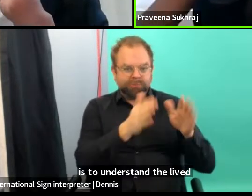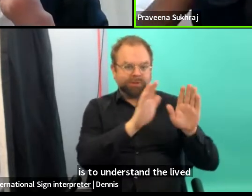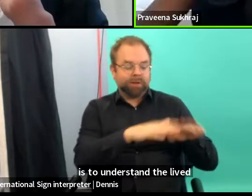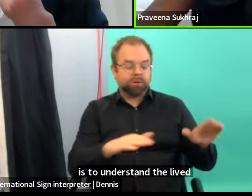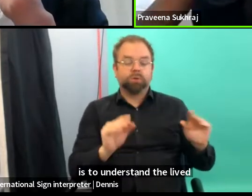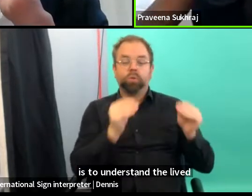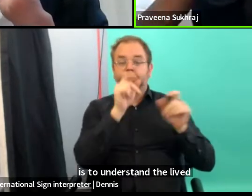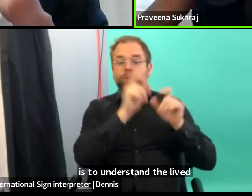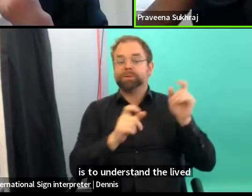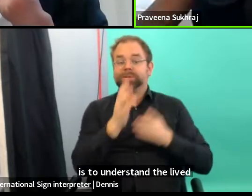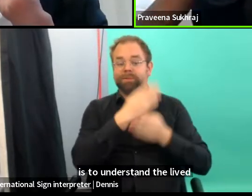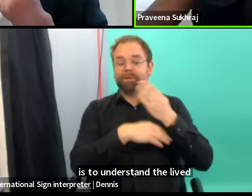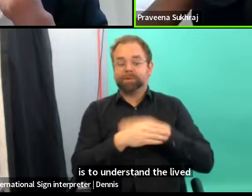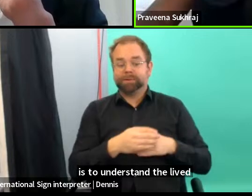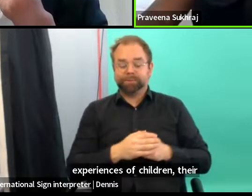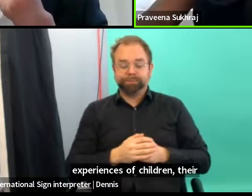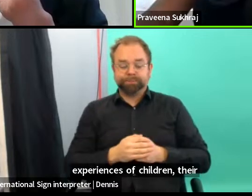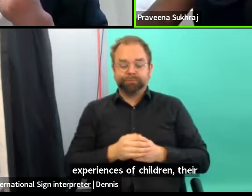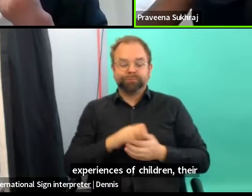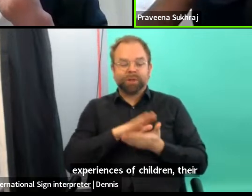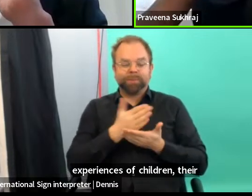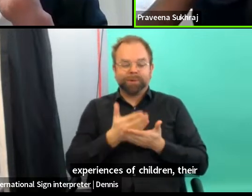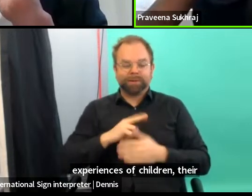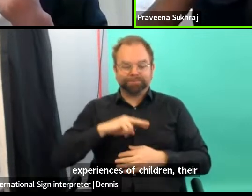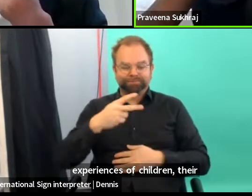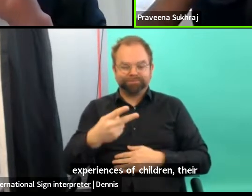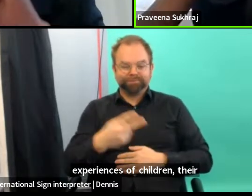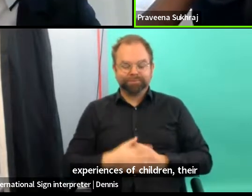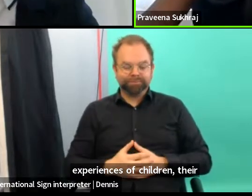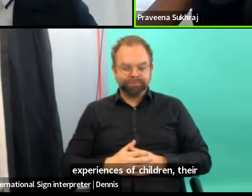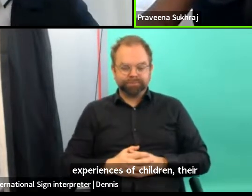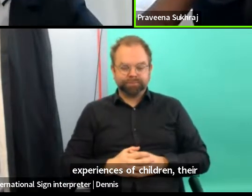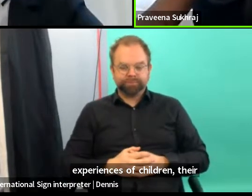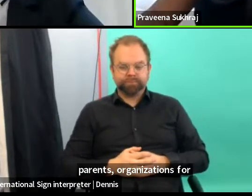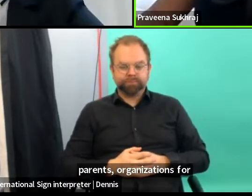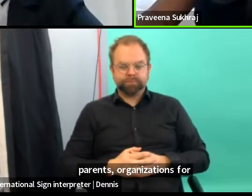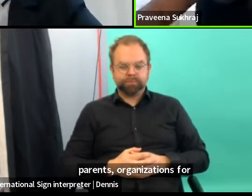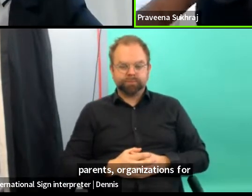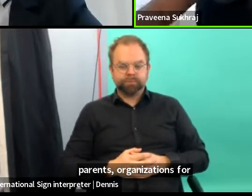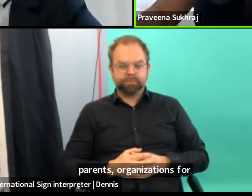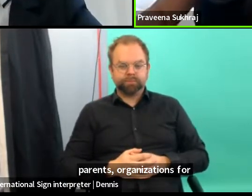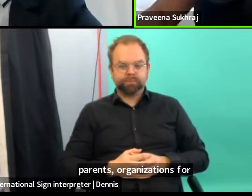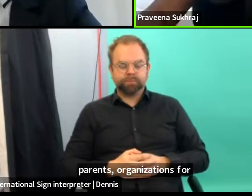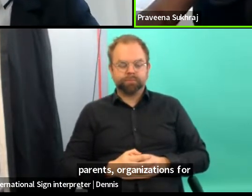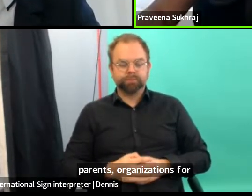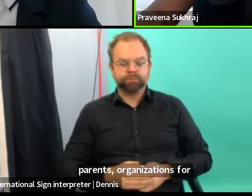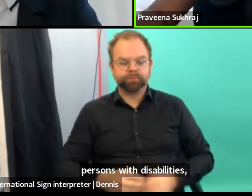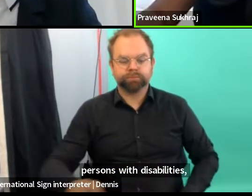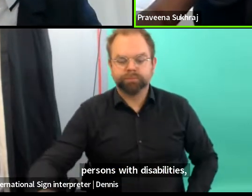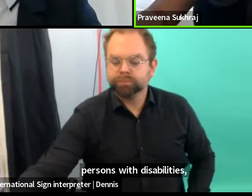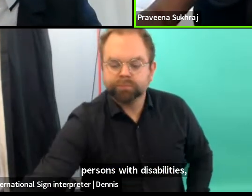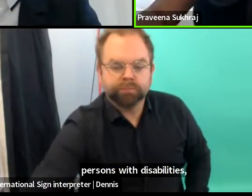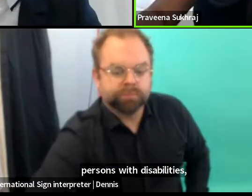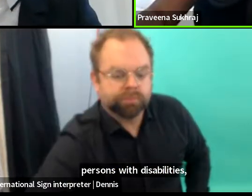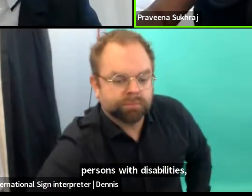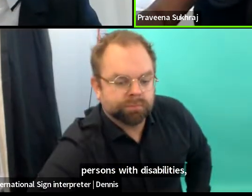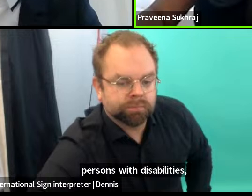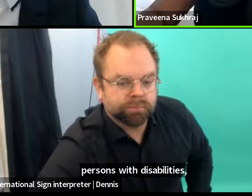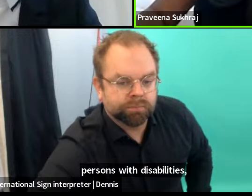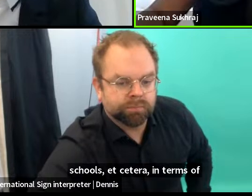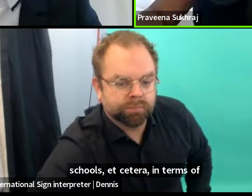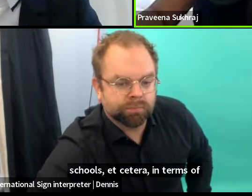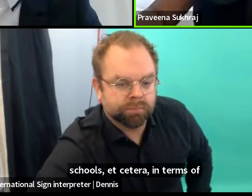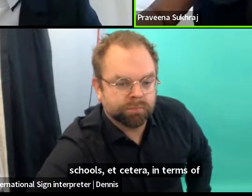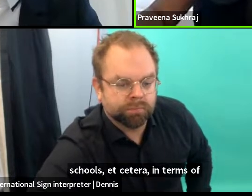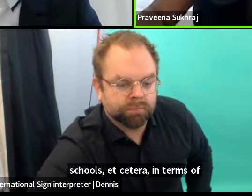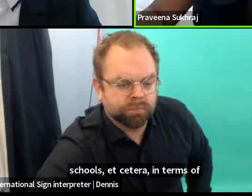parents, organizations for persons with disabilities, schools, etc., in terms of the resource gaps that currently